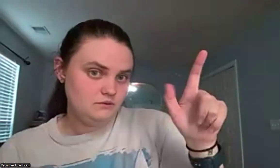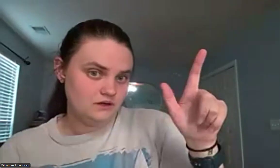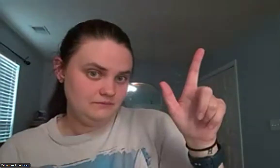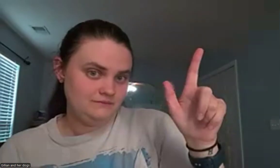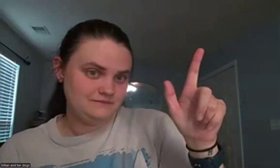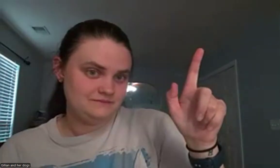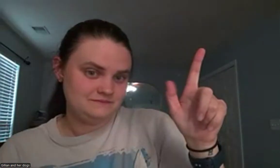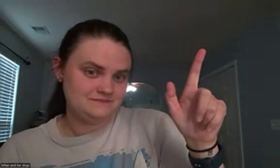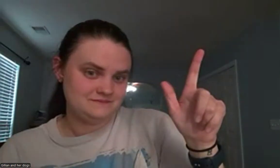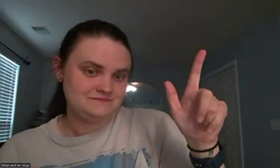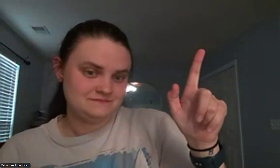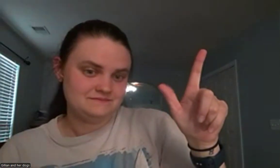21,